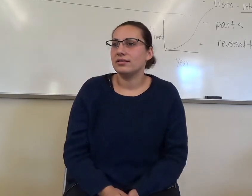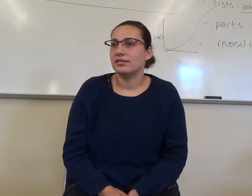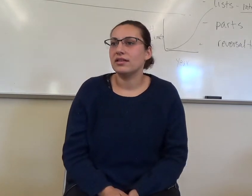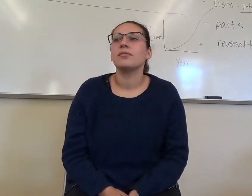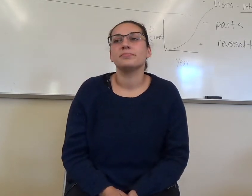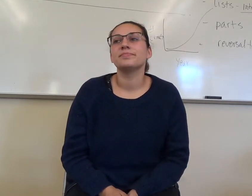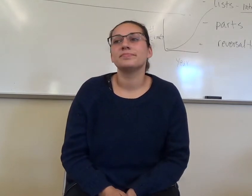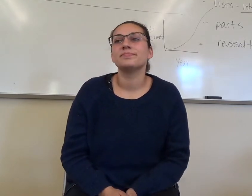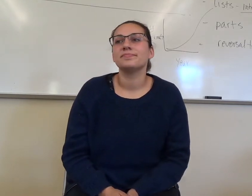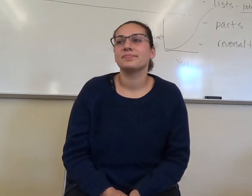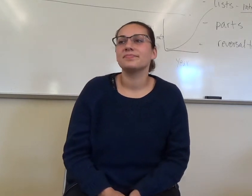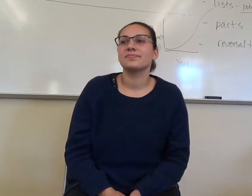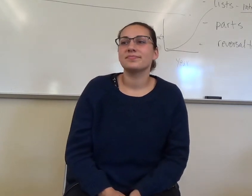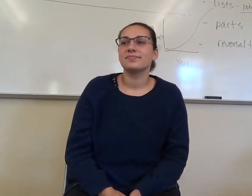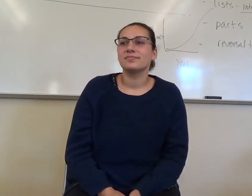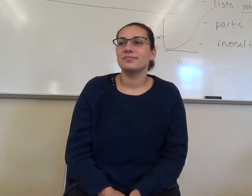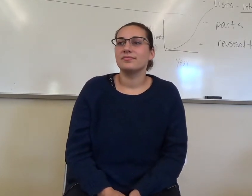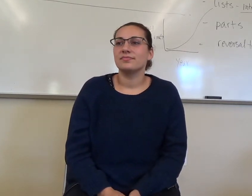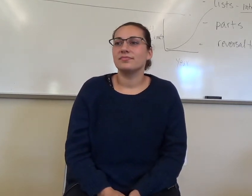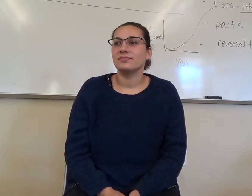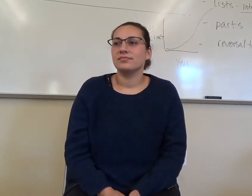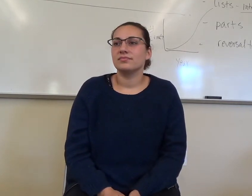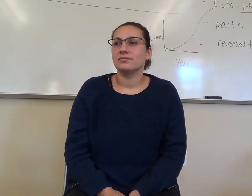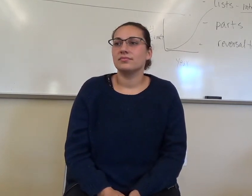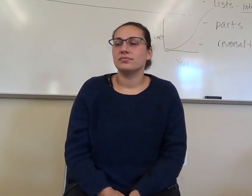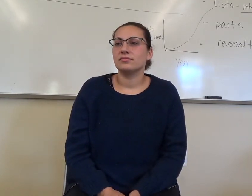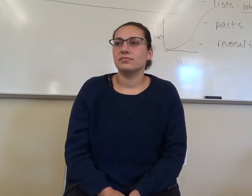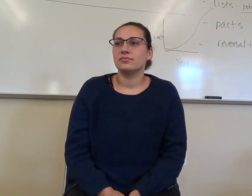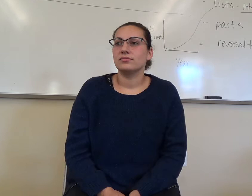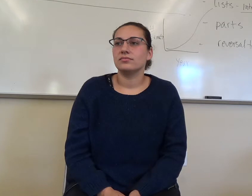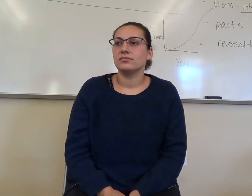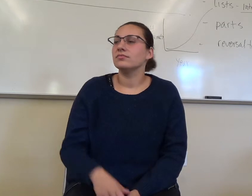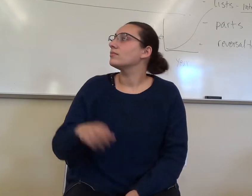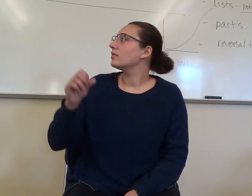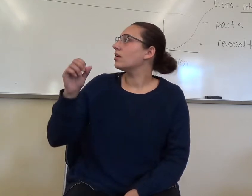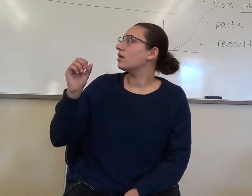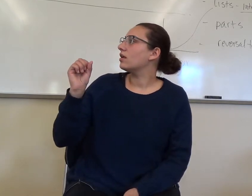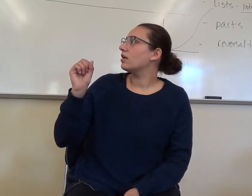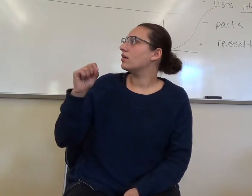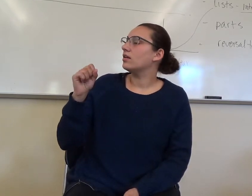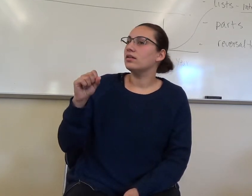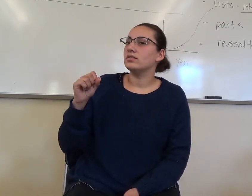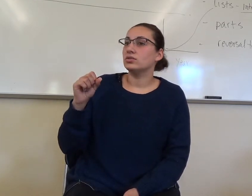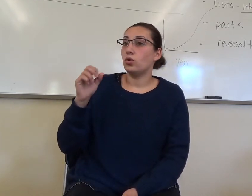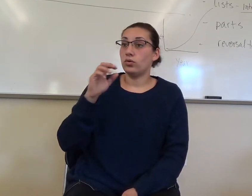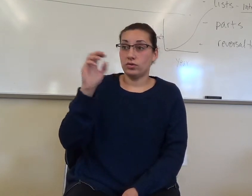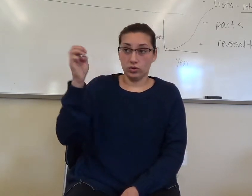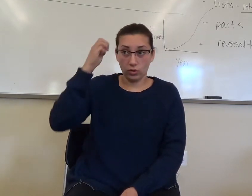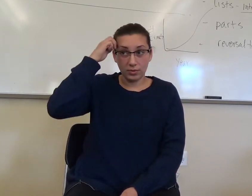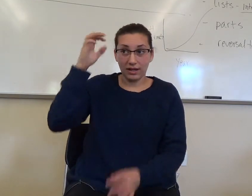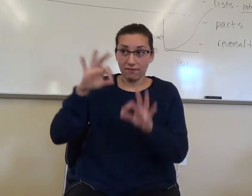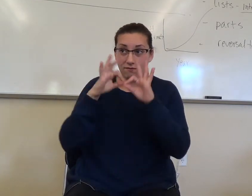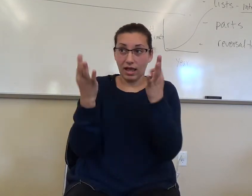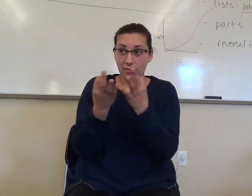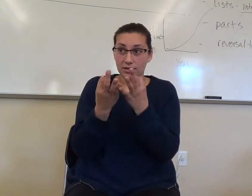are European countries are more generous. You could say that too, but other countries is fine. Does that make sense to